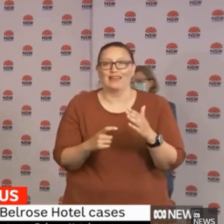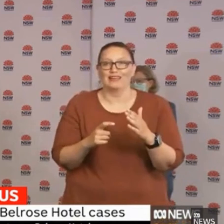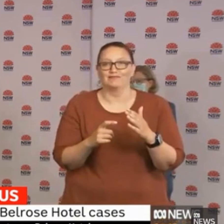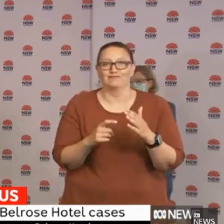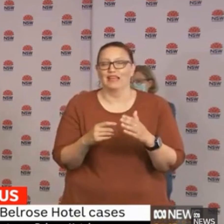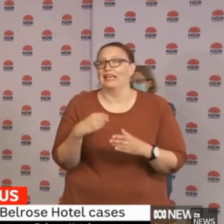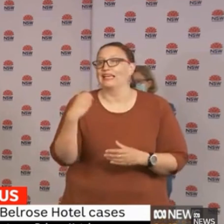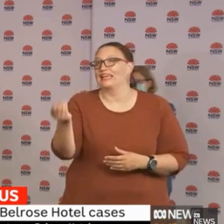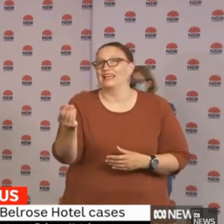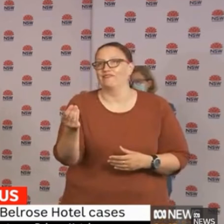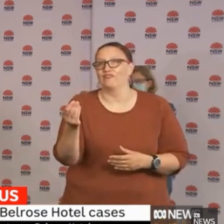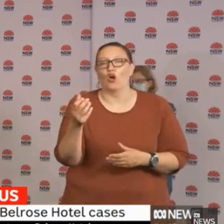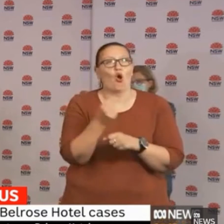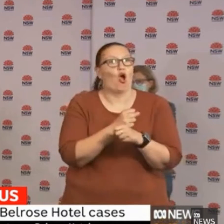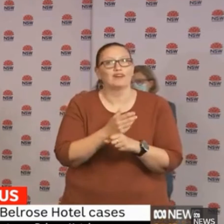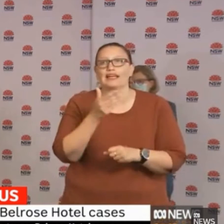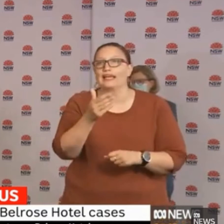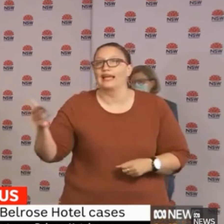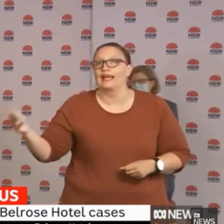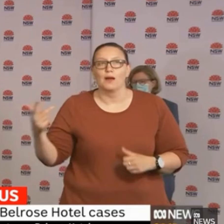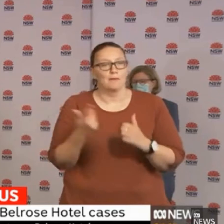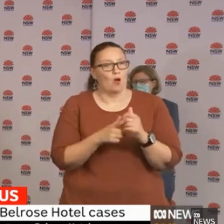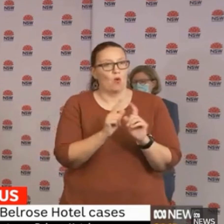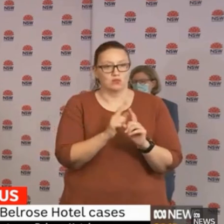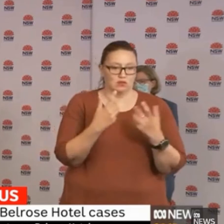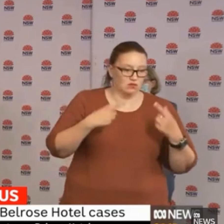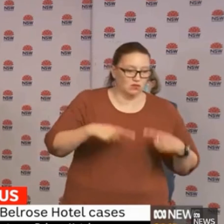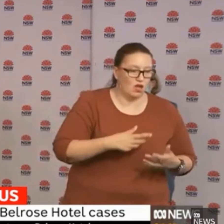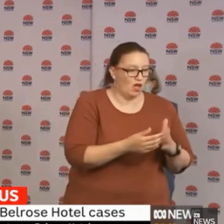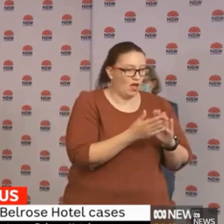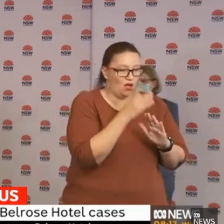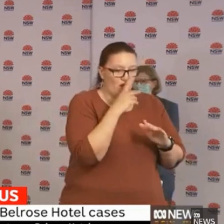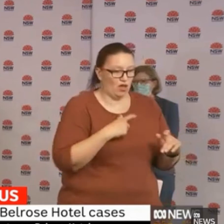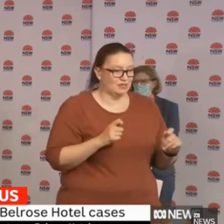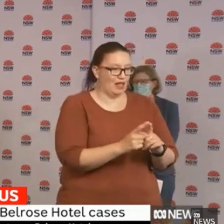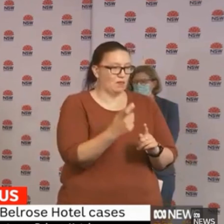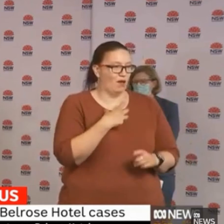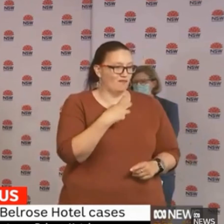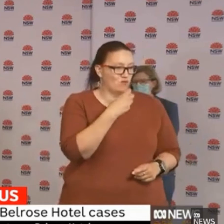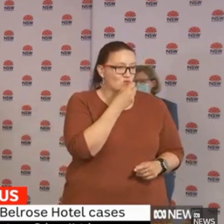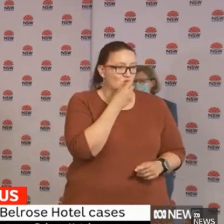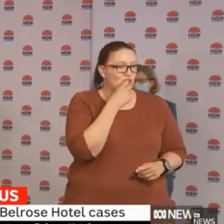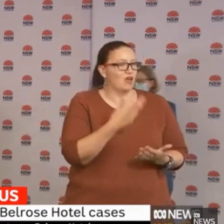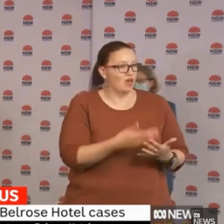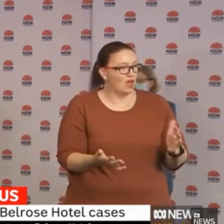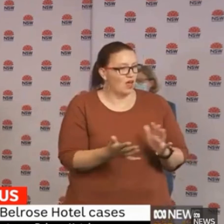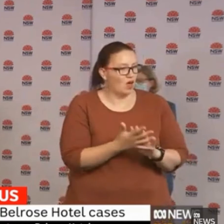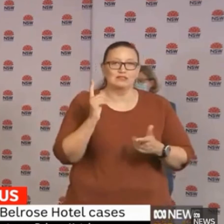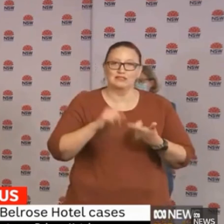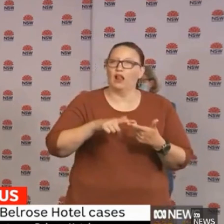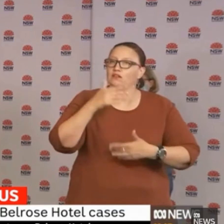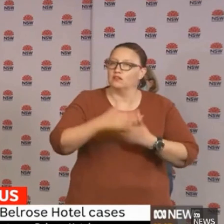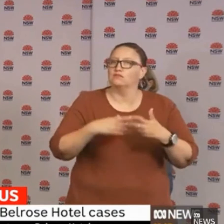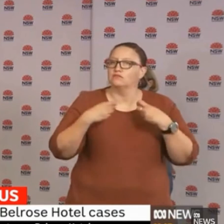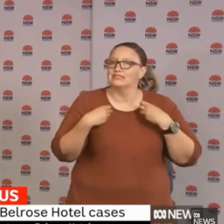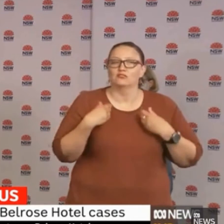give takeaway coffees and what have you, but also look at what they were doing in previous periods in the phase that